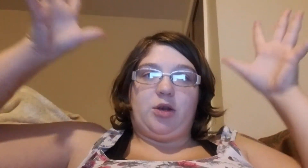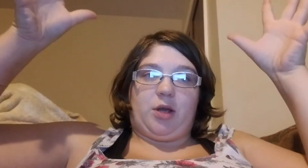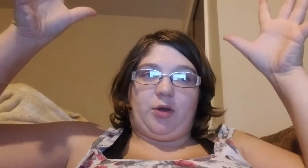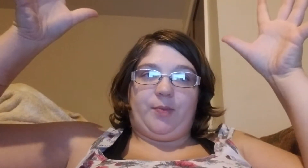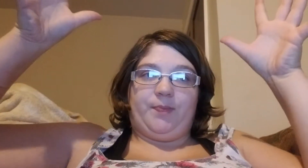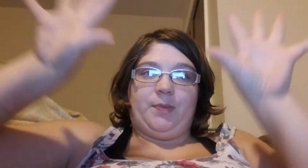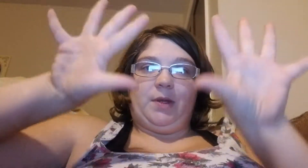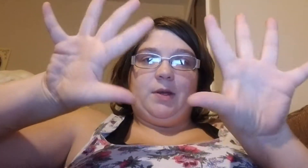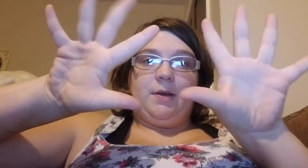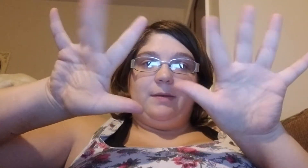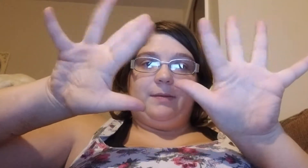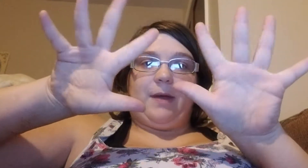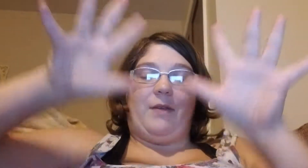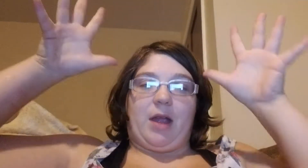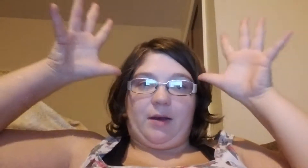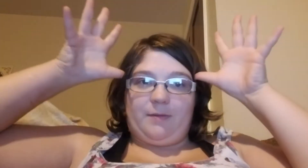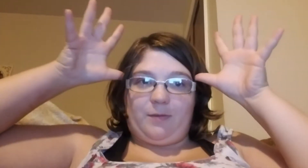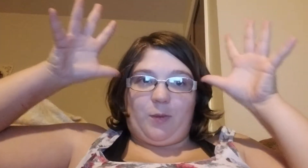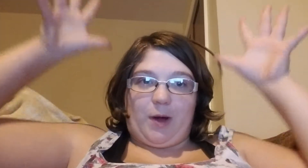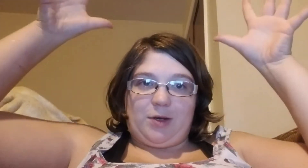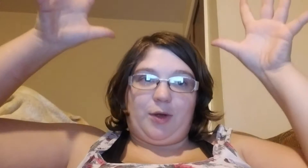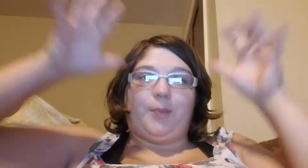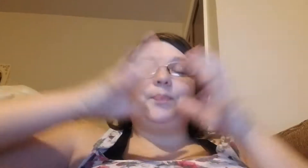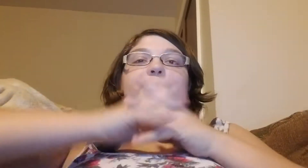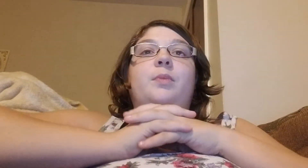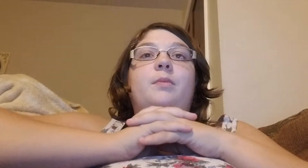Reindeer. 5 hand. Reindeer.